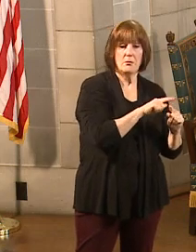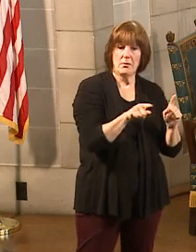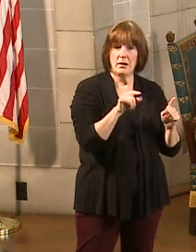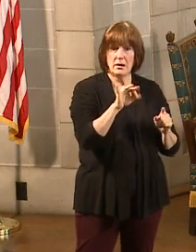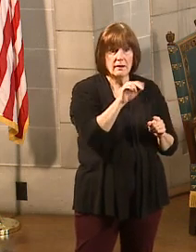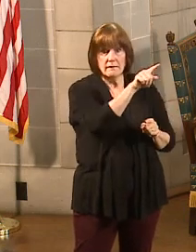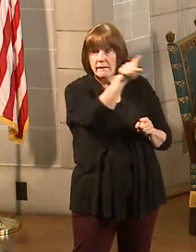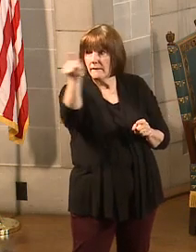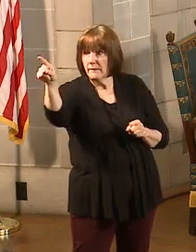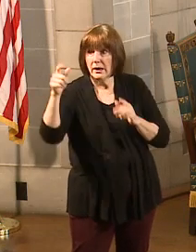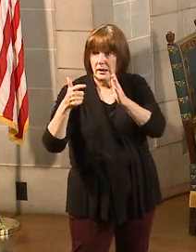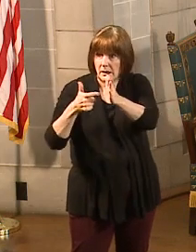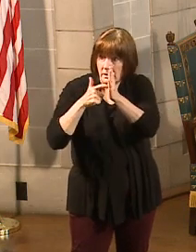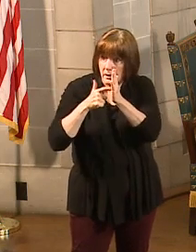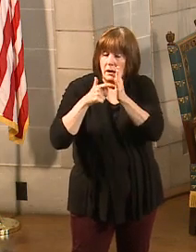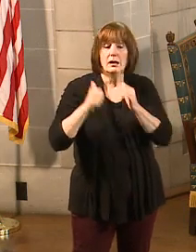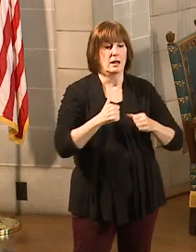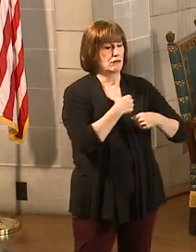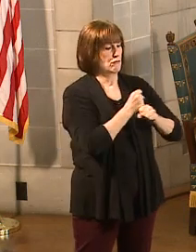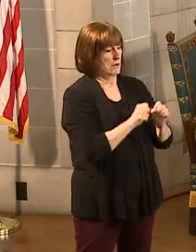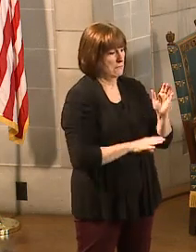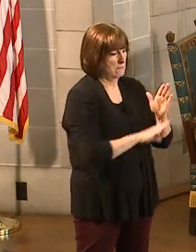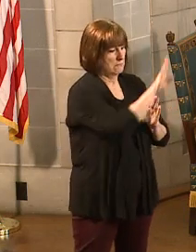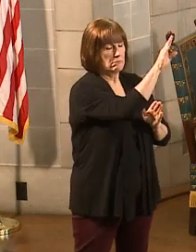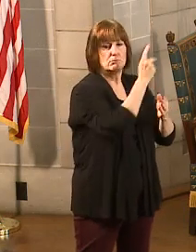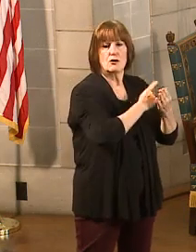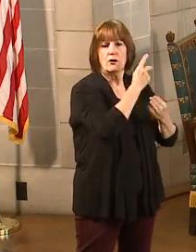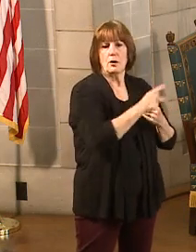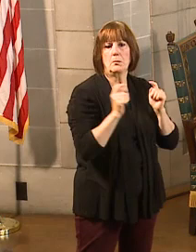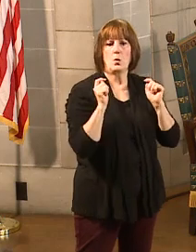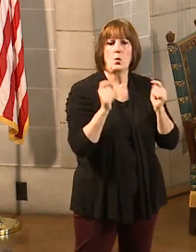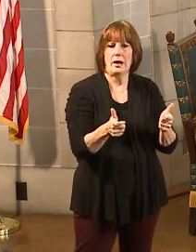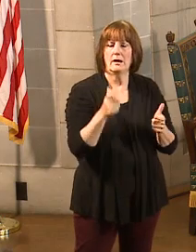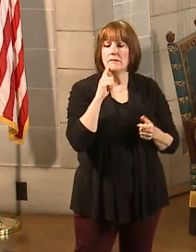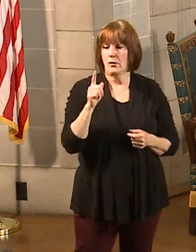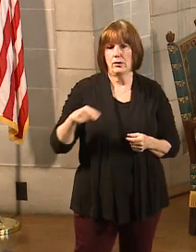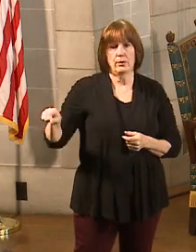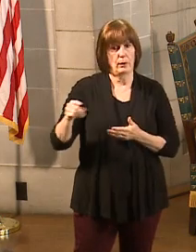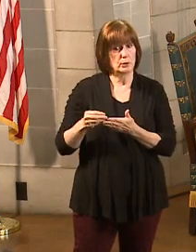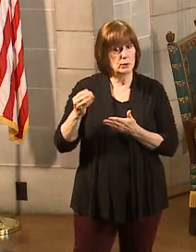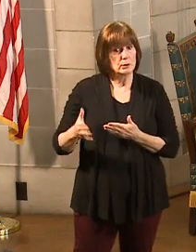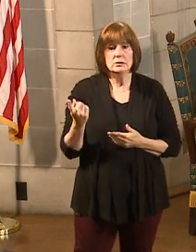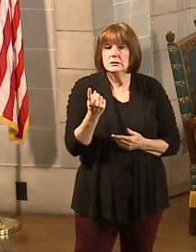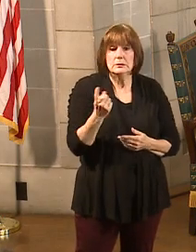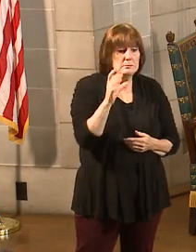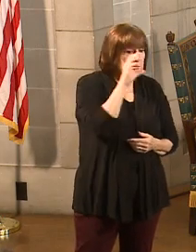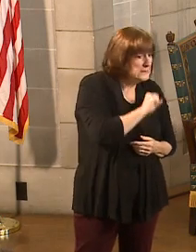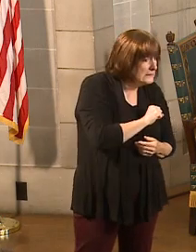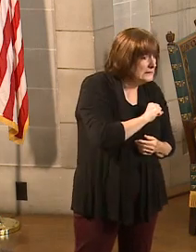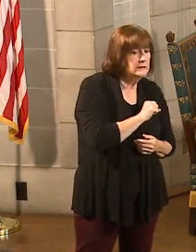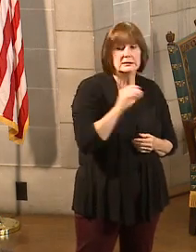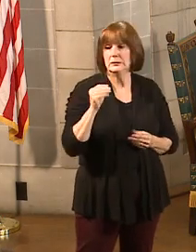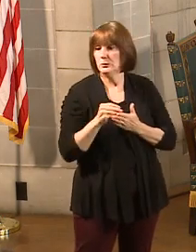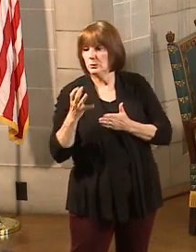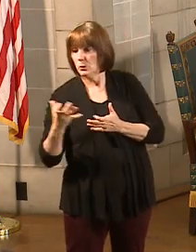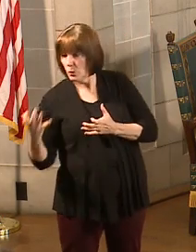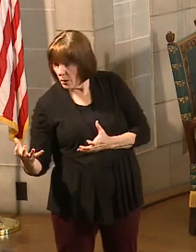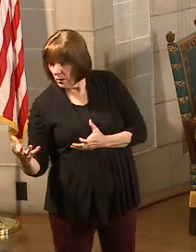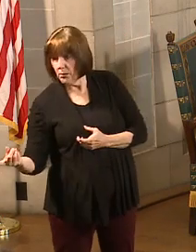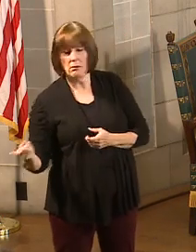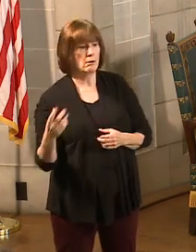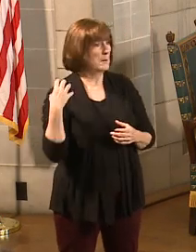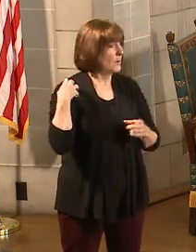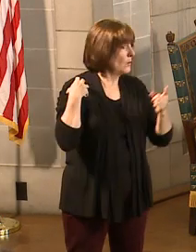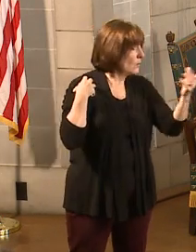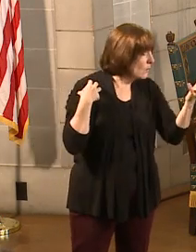can create programs very quickly for students, those short-term programs. And if there's something we're missing, and there's students that want in, and there's